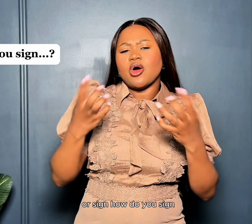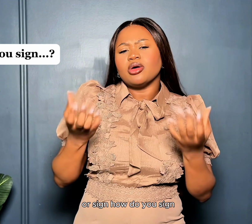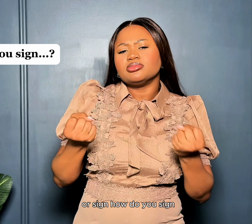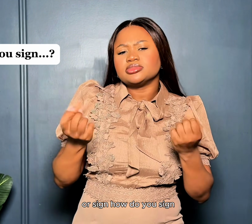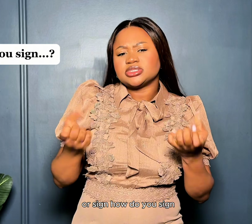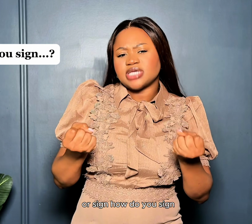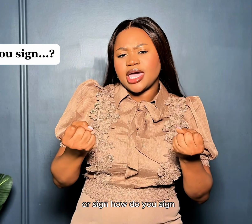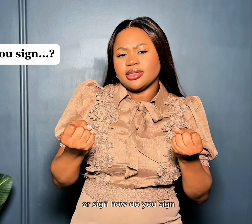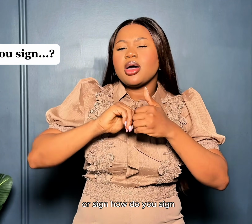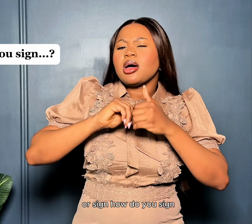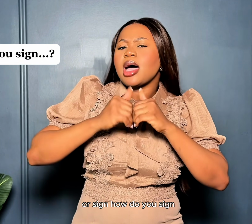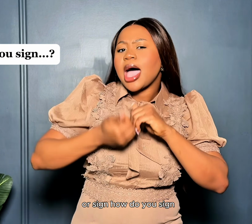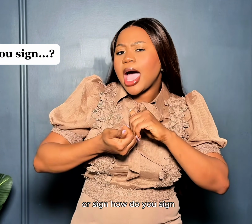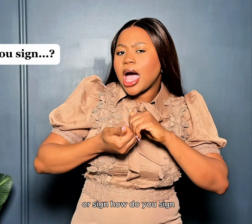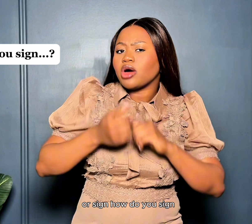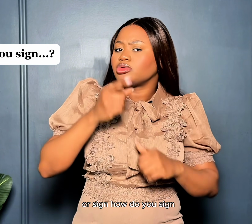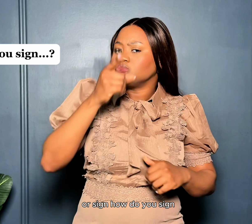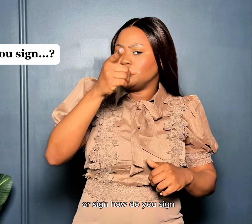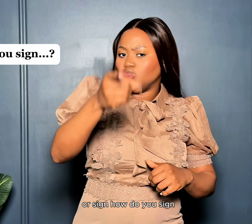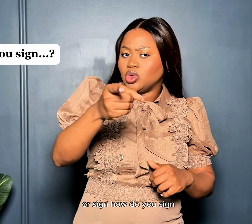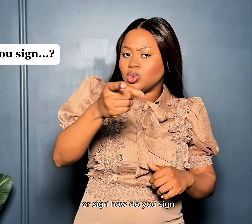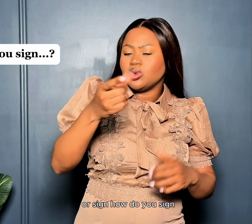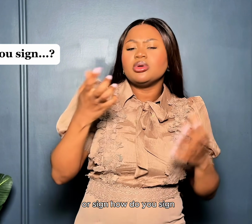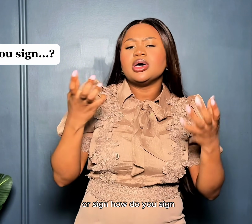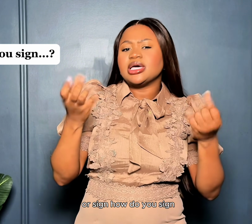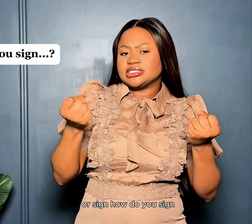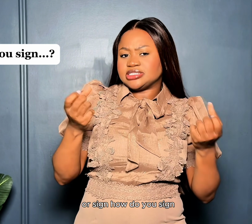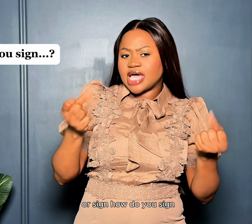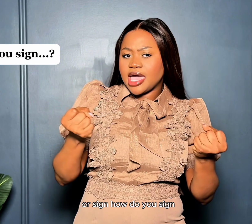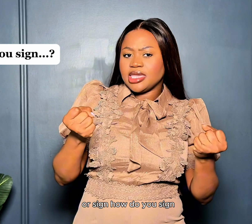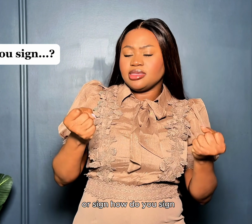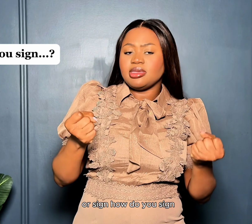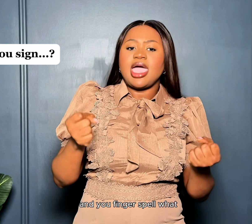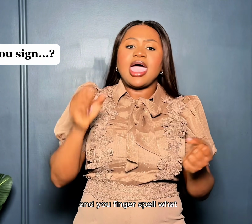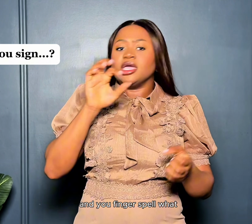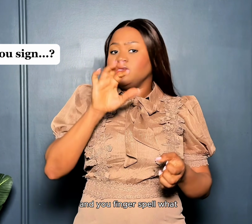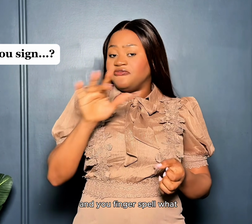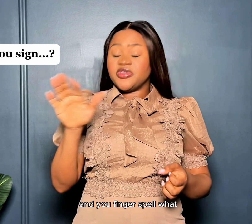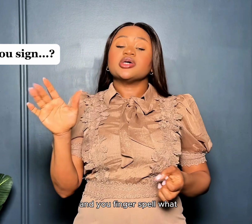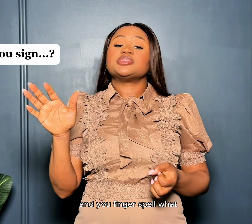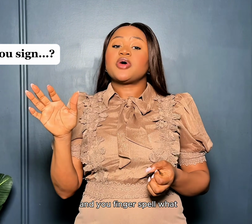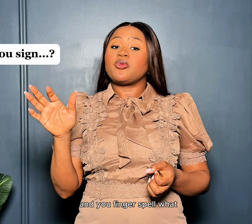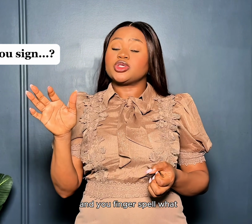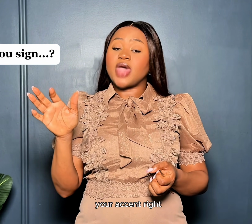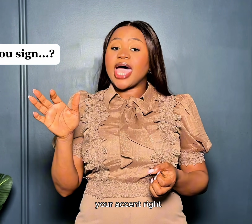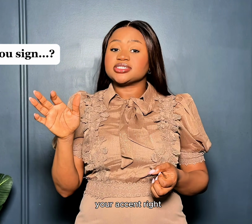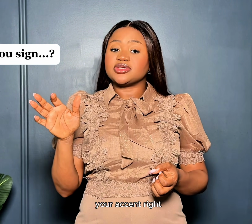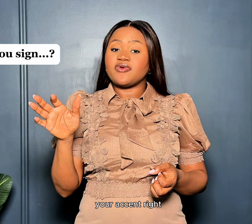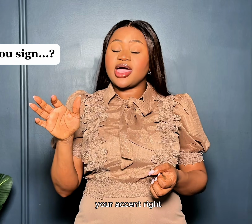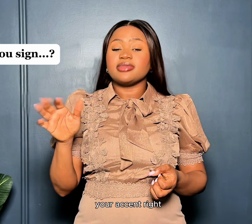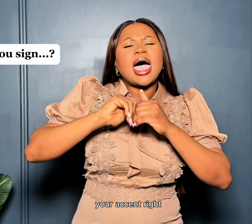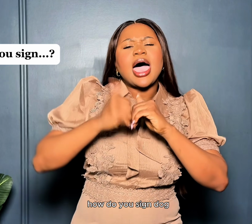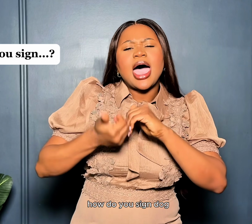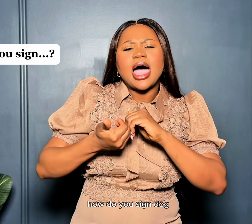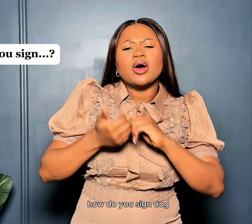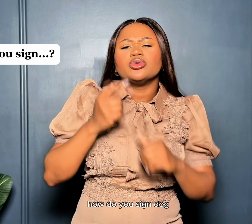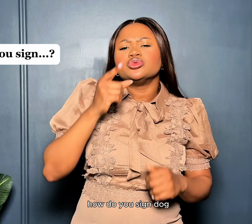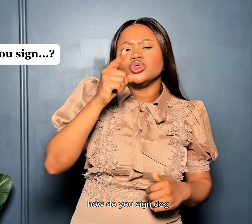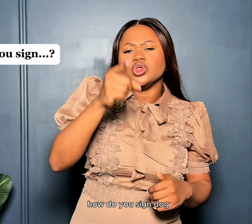or sign? How do you sign? And you finger spell what you're asking, right? How do